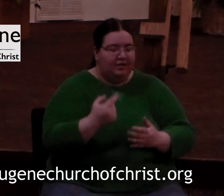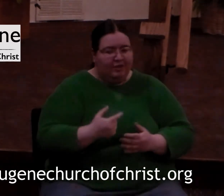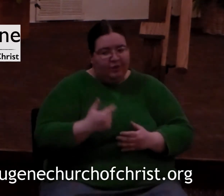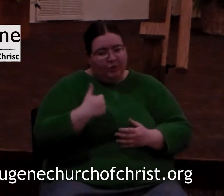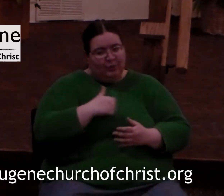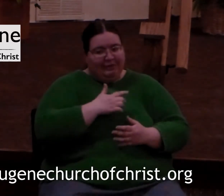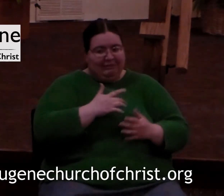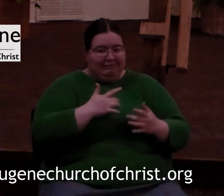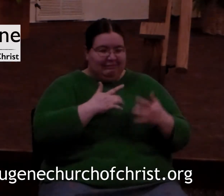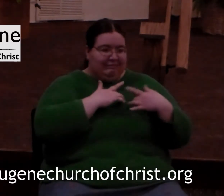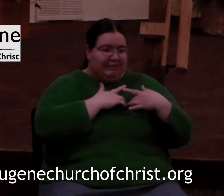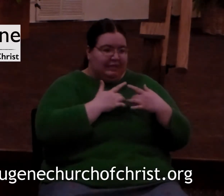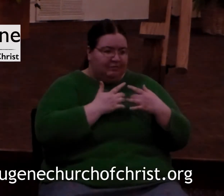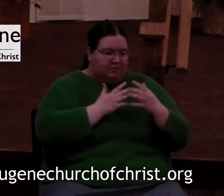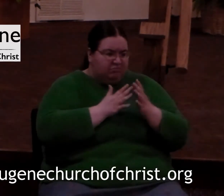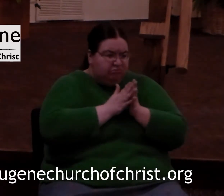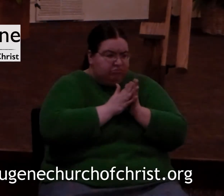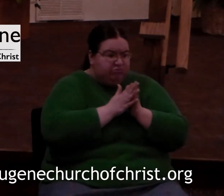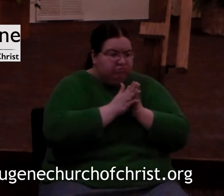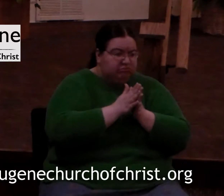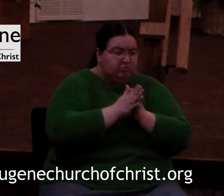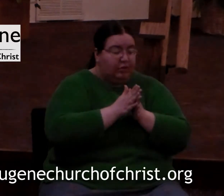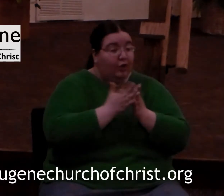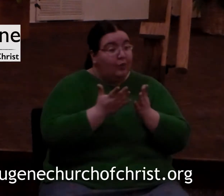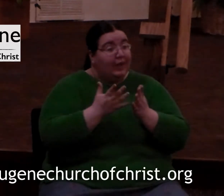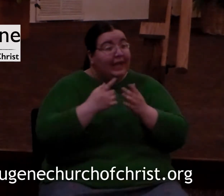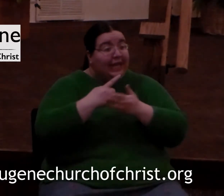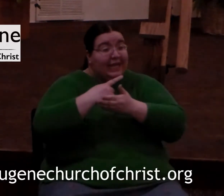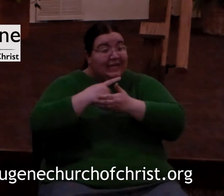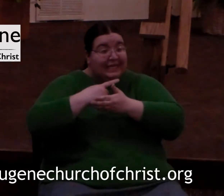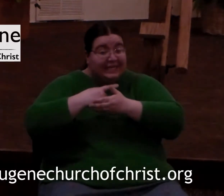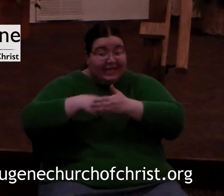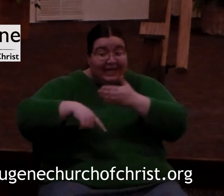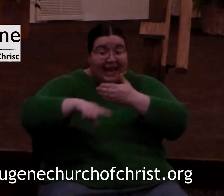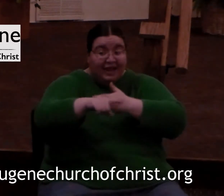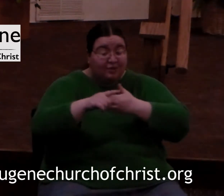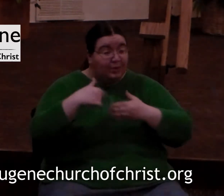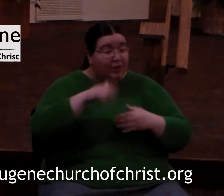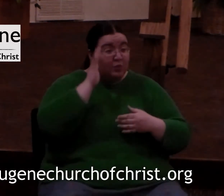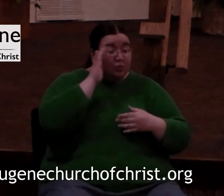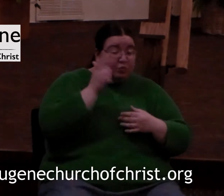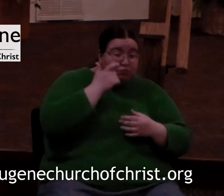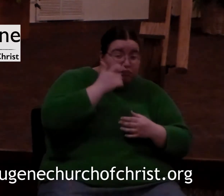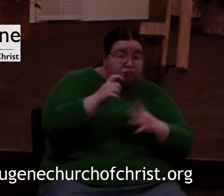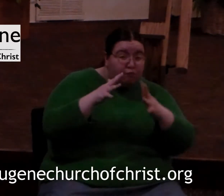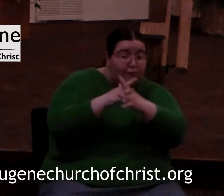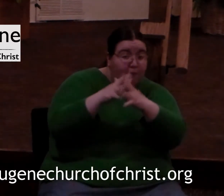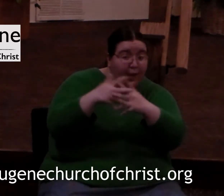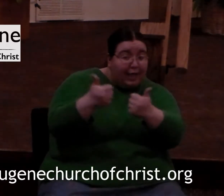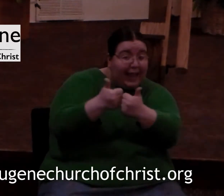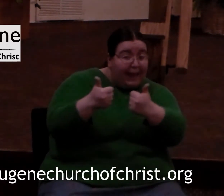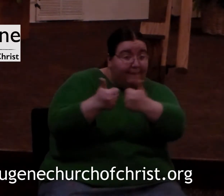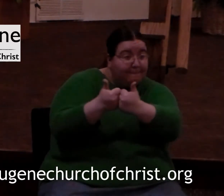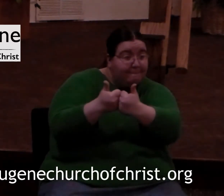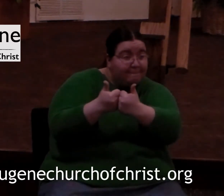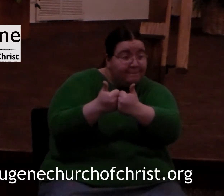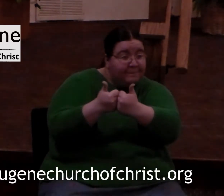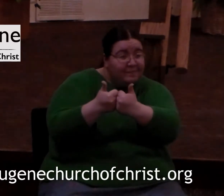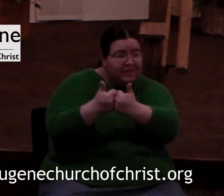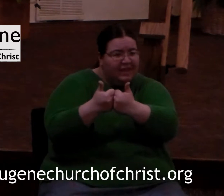for next week when we will watch a football game where it costs millions of dollars to have a 30-second ad in there, and then they will spend the next day dissecting which